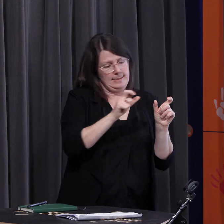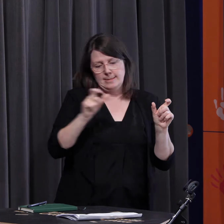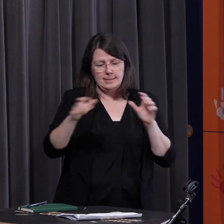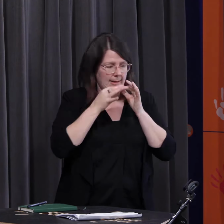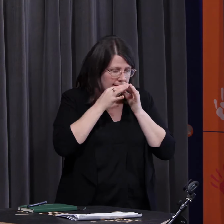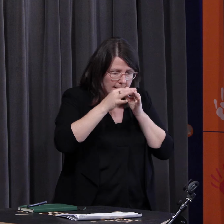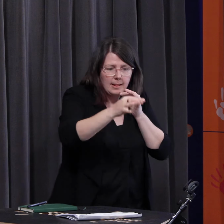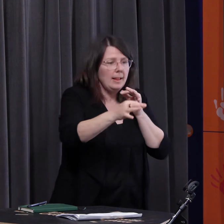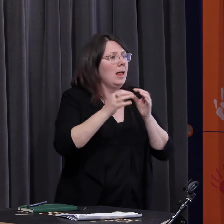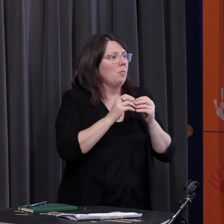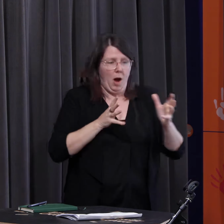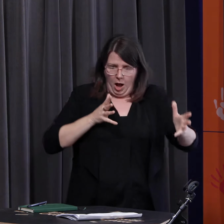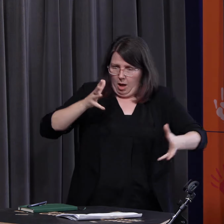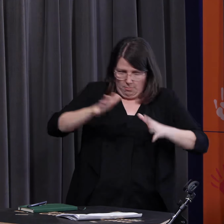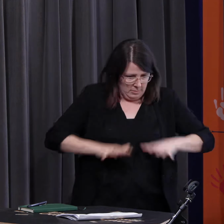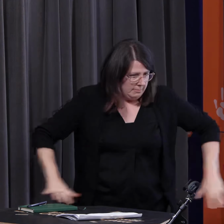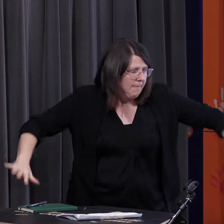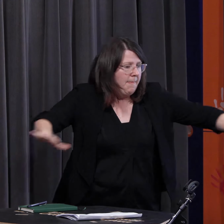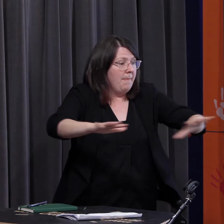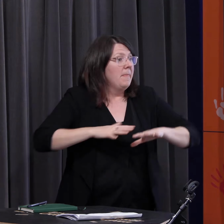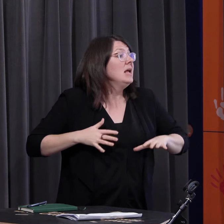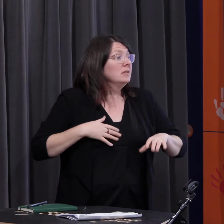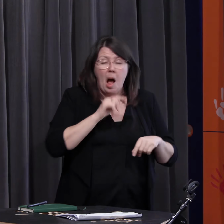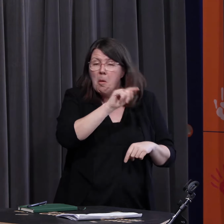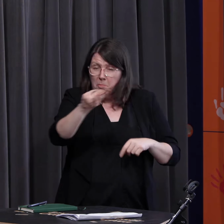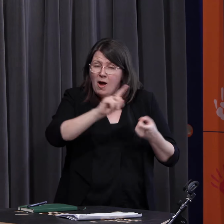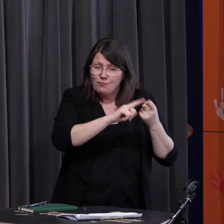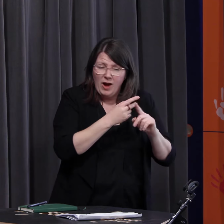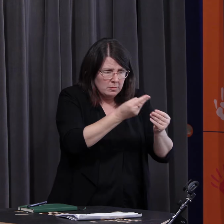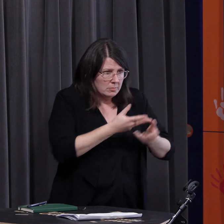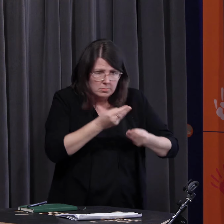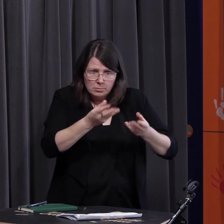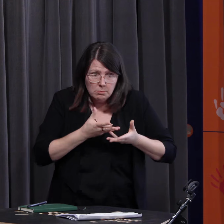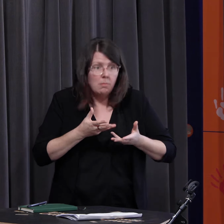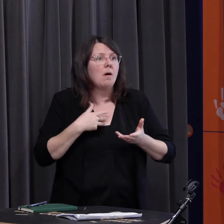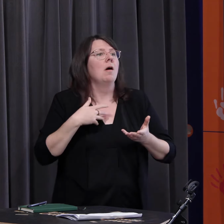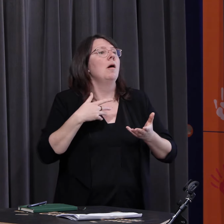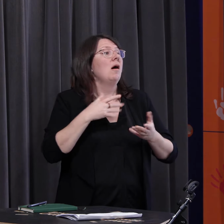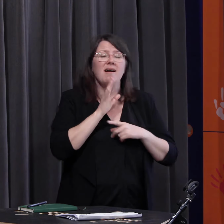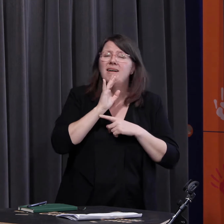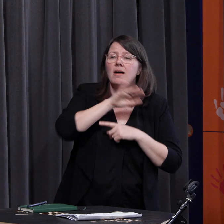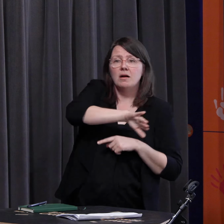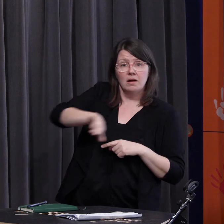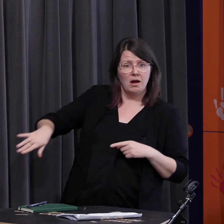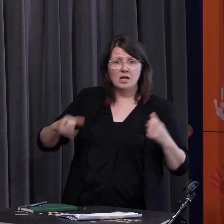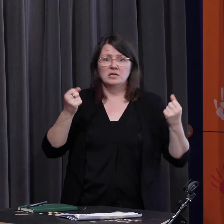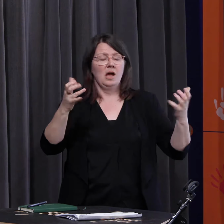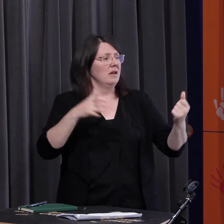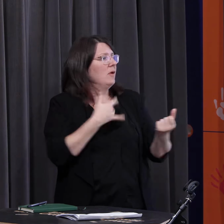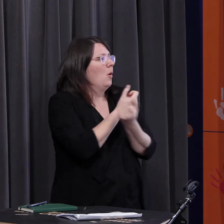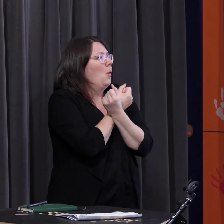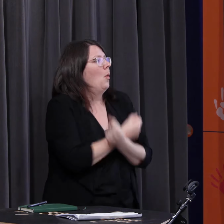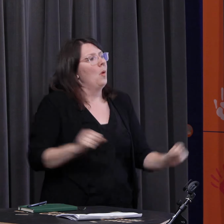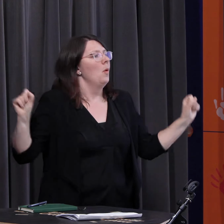Some friends tell me how liberating sign language is for them to communicate and how easier